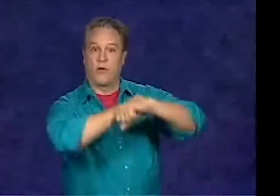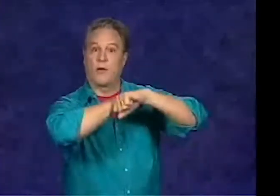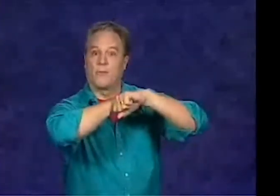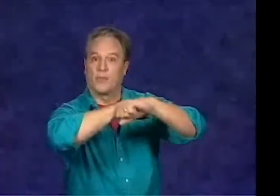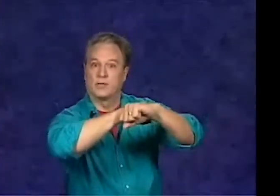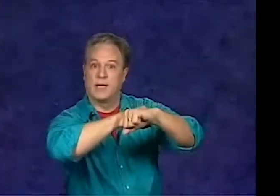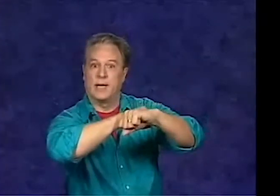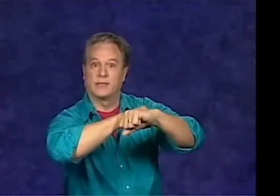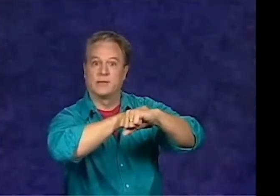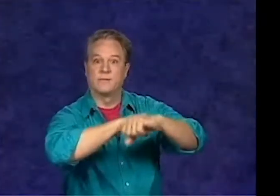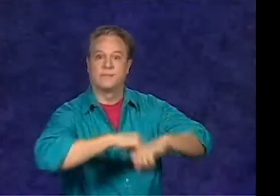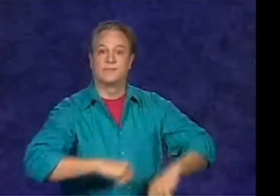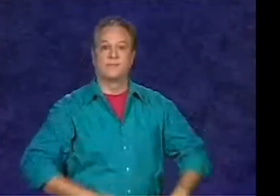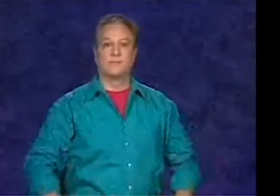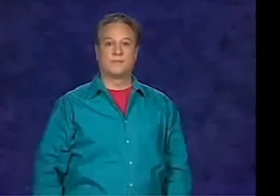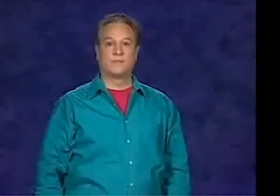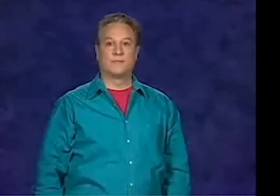for protect.